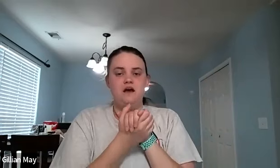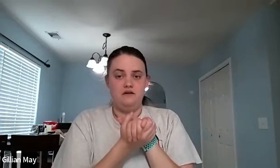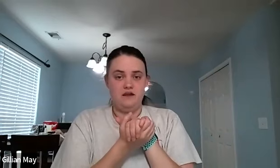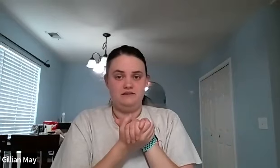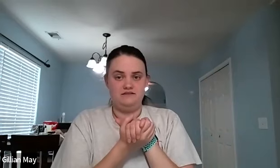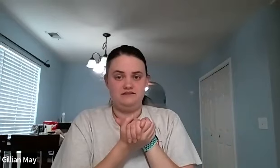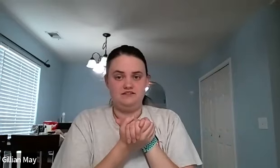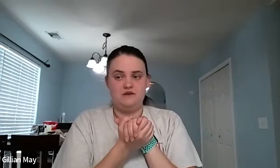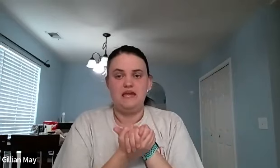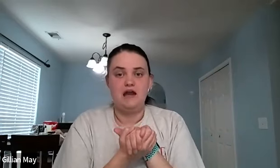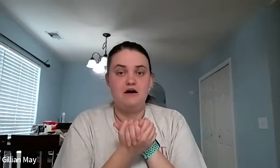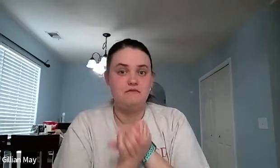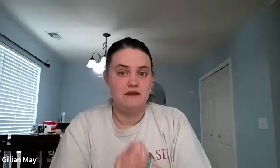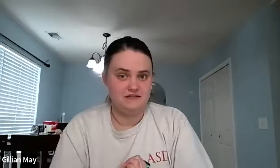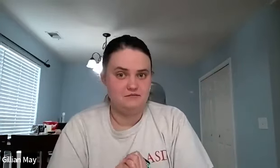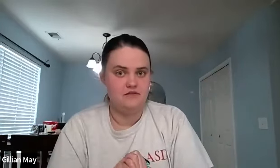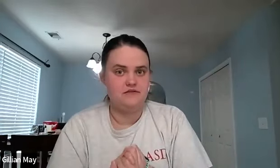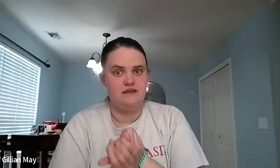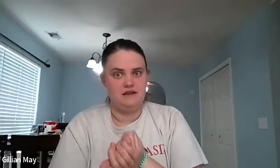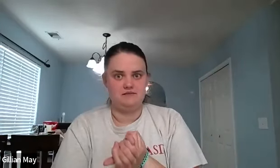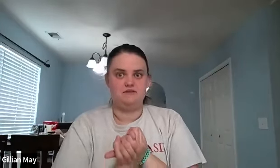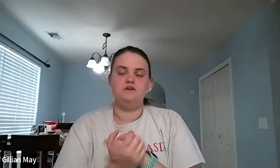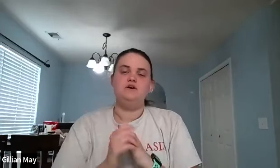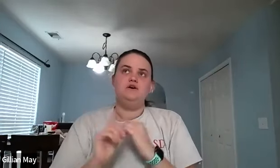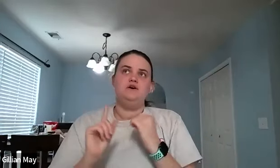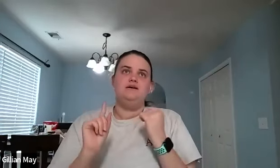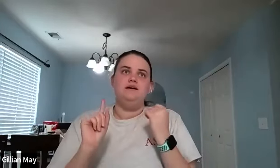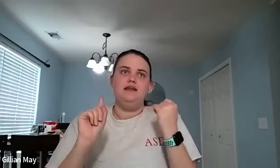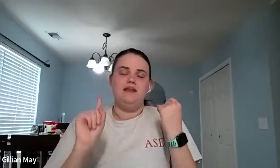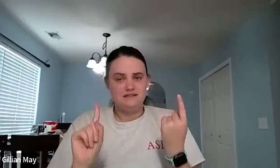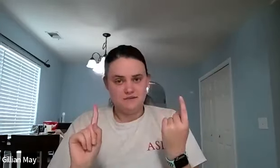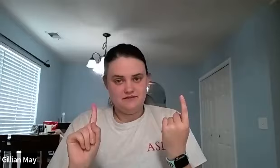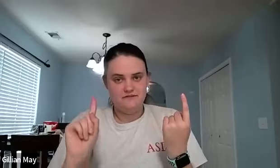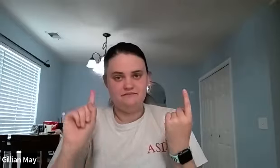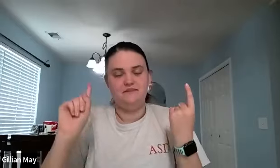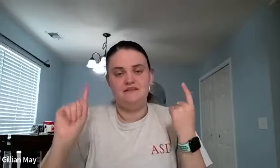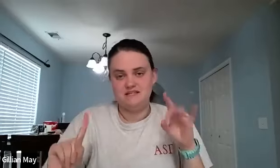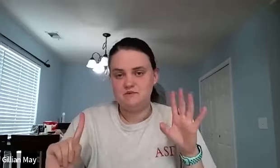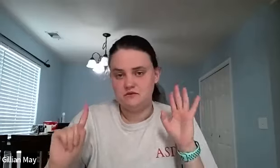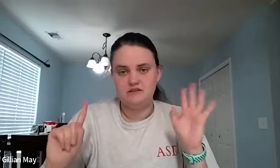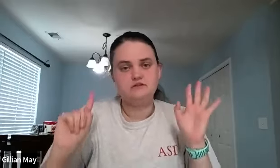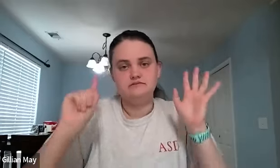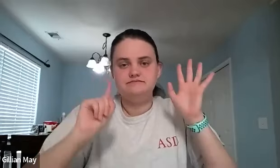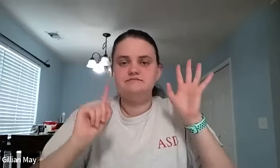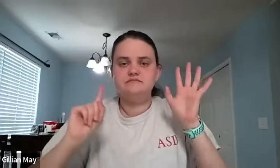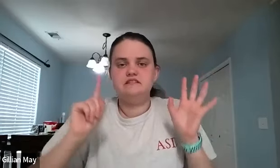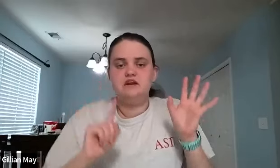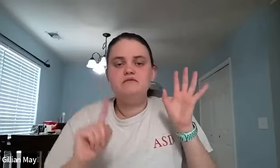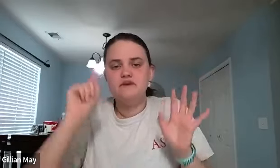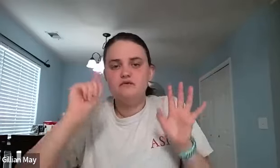All right, so then we have next month and last month. Next month and last month are a little, they don't feel